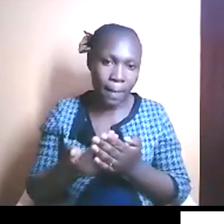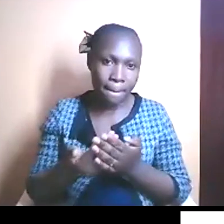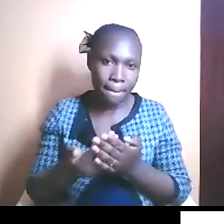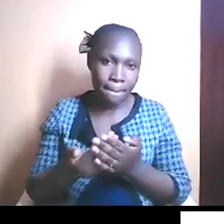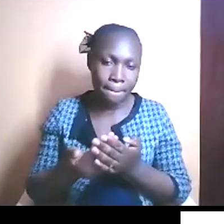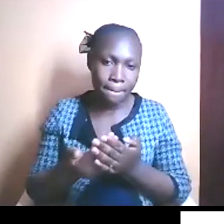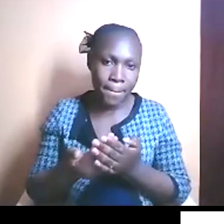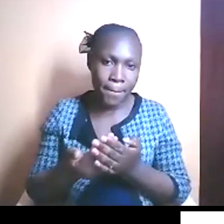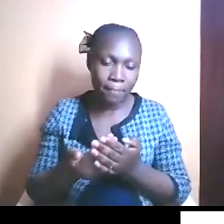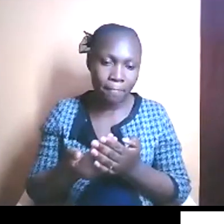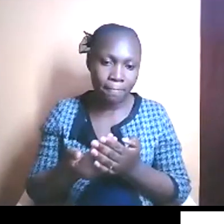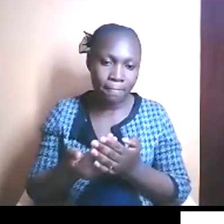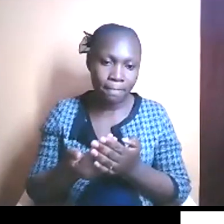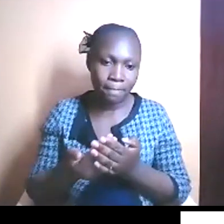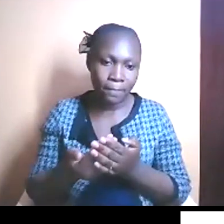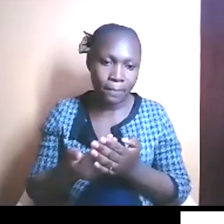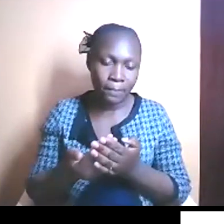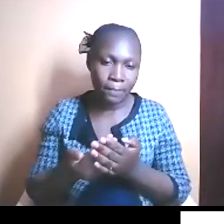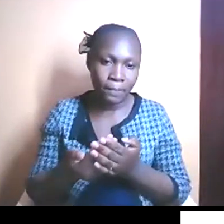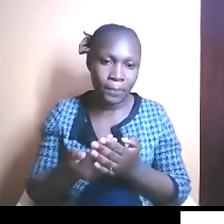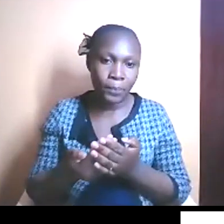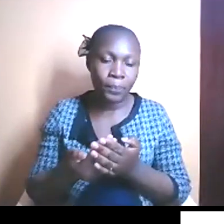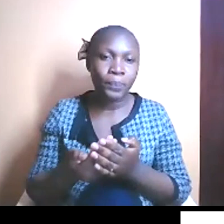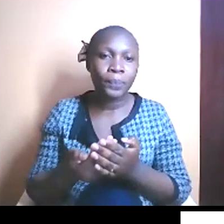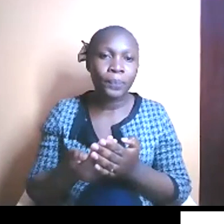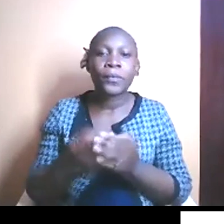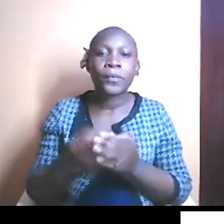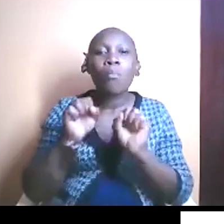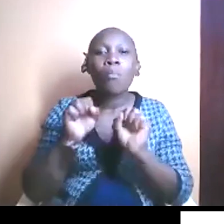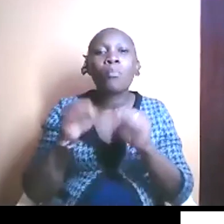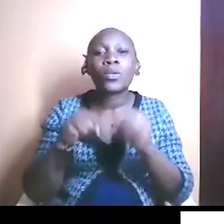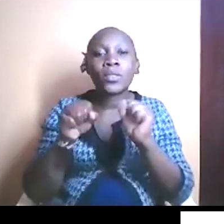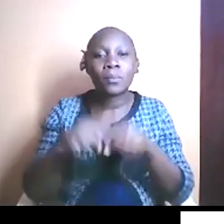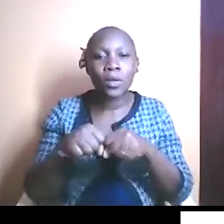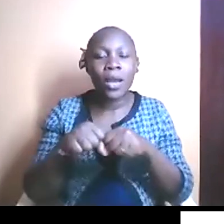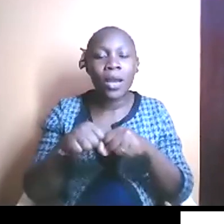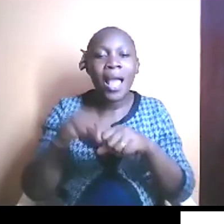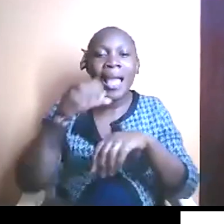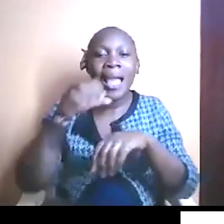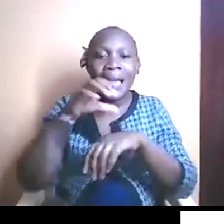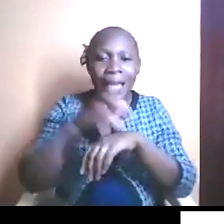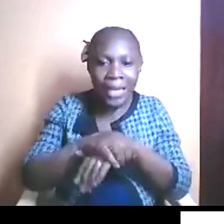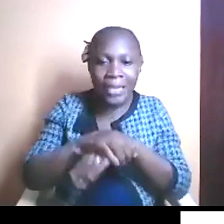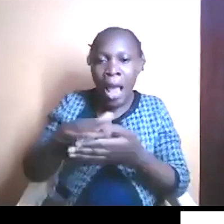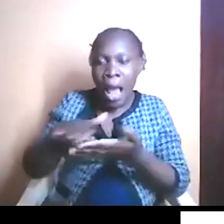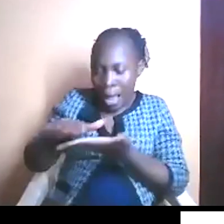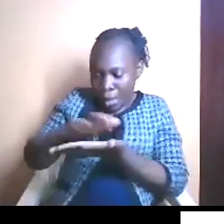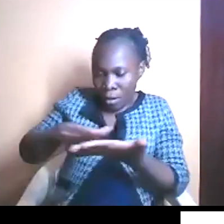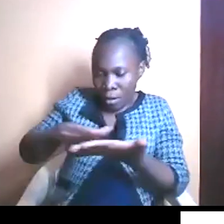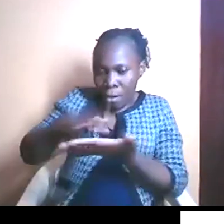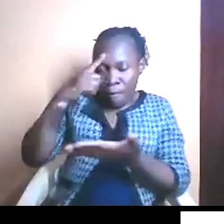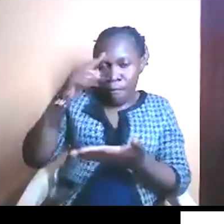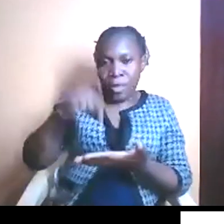Again, you want to find a space for yourself. You may not have even a workplace booth like they do at